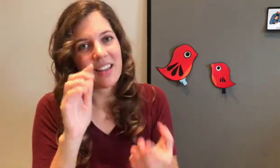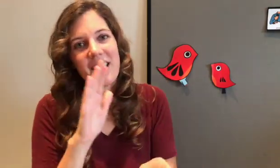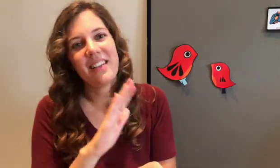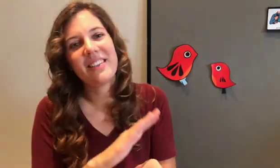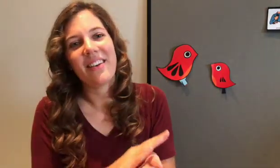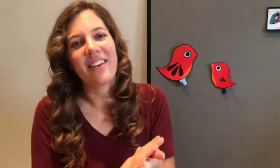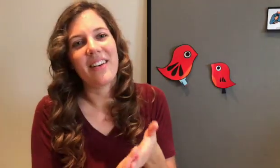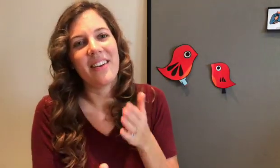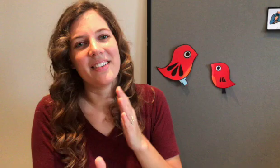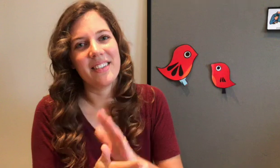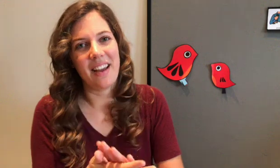is all done.